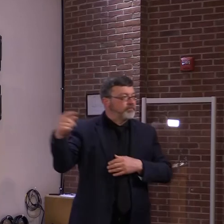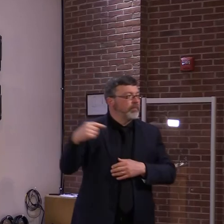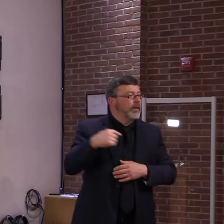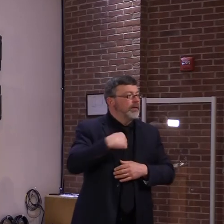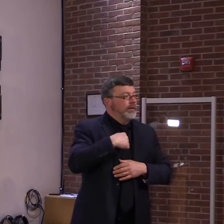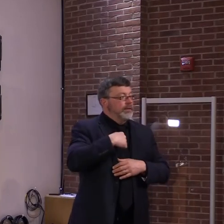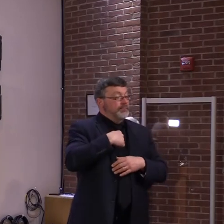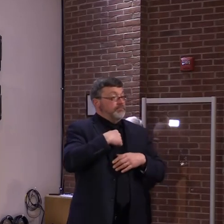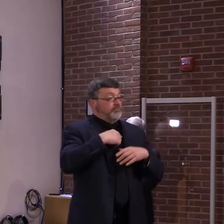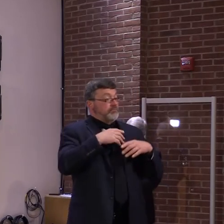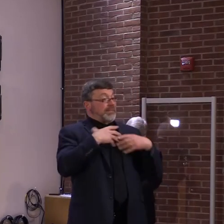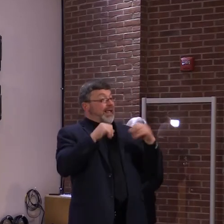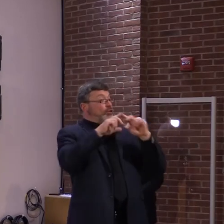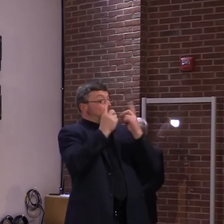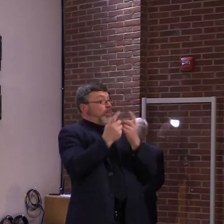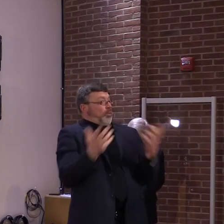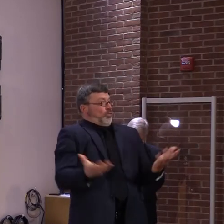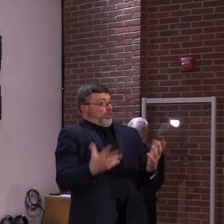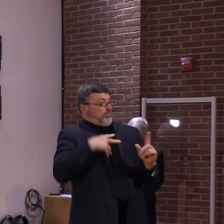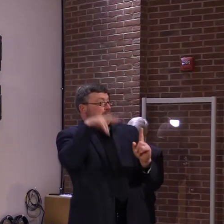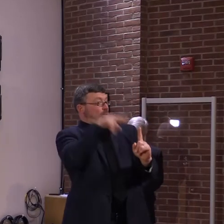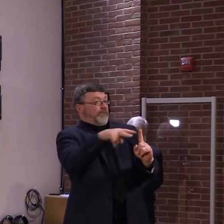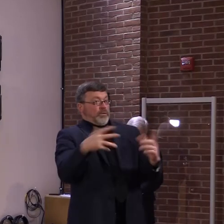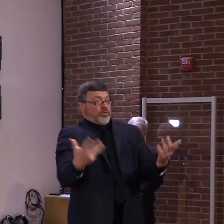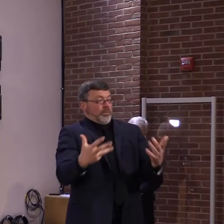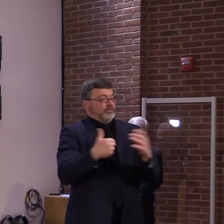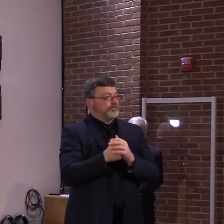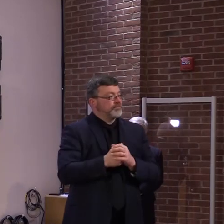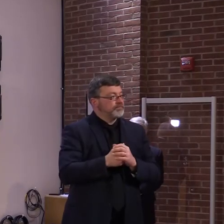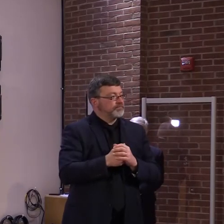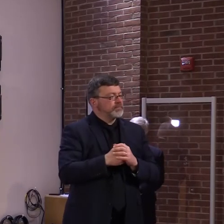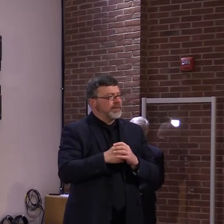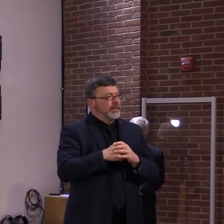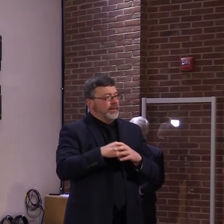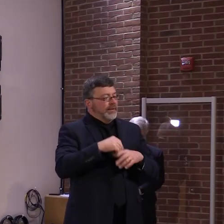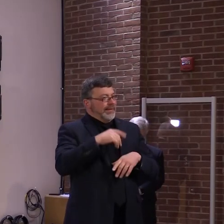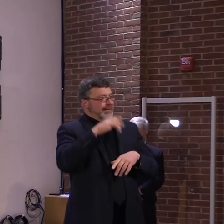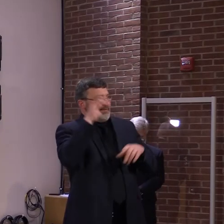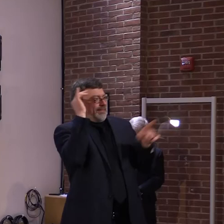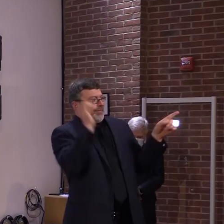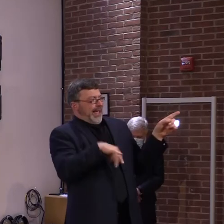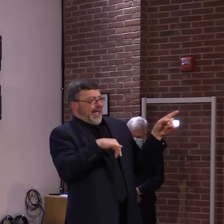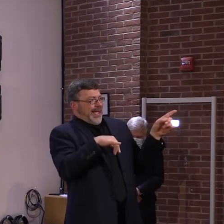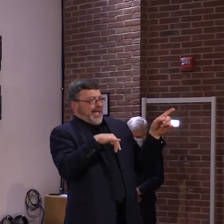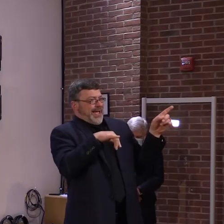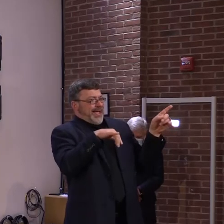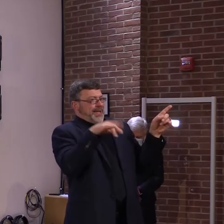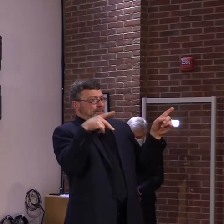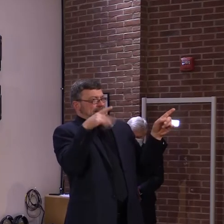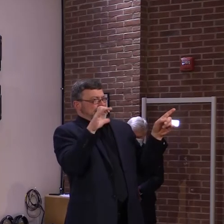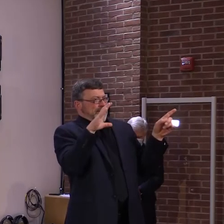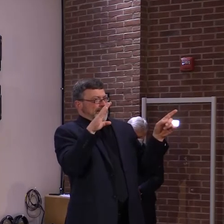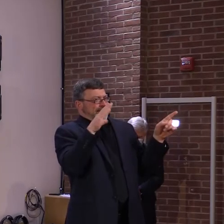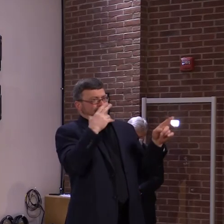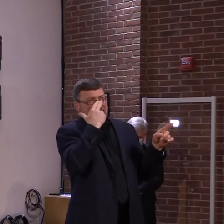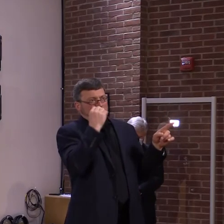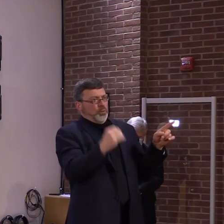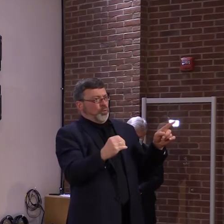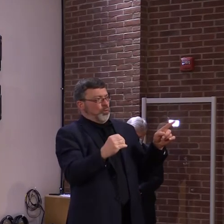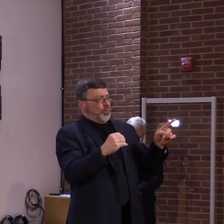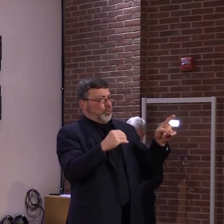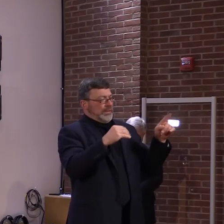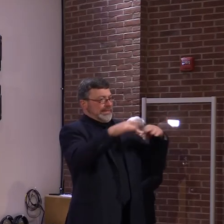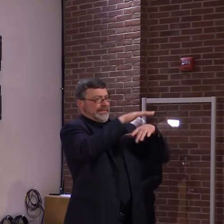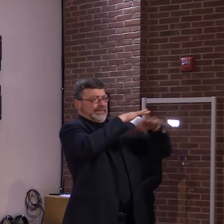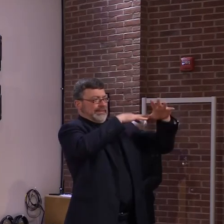regarding the implications of air levels at different levels for health of both the staff as well as